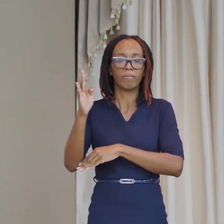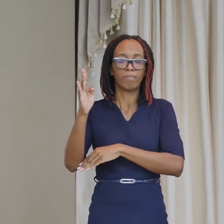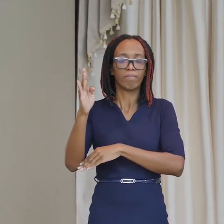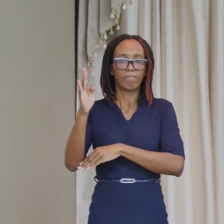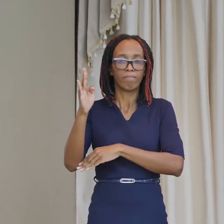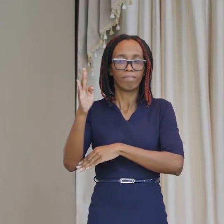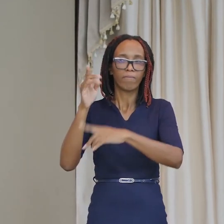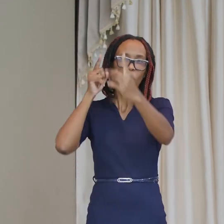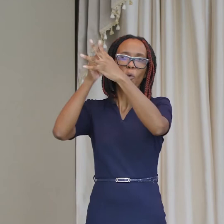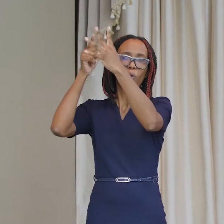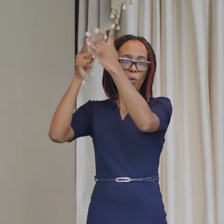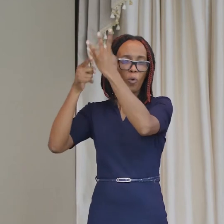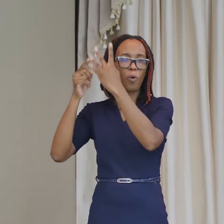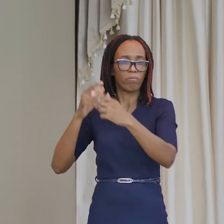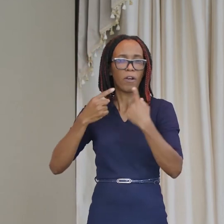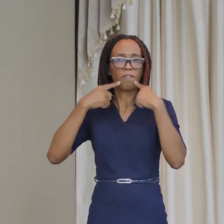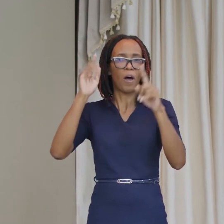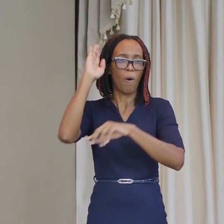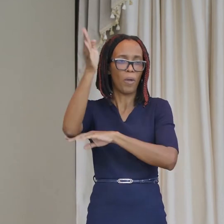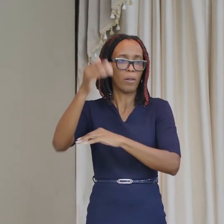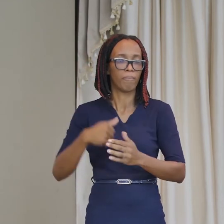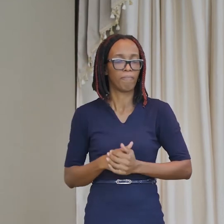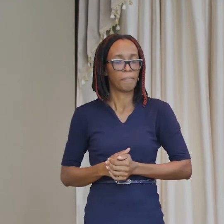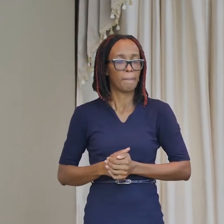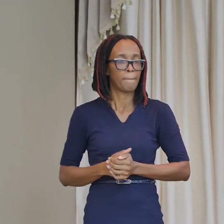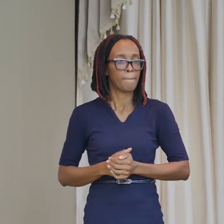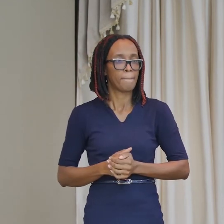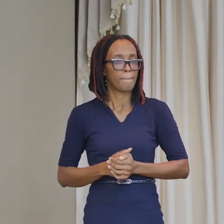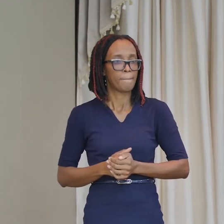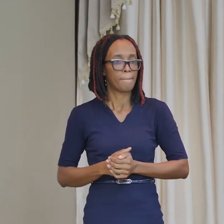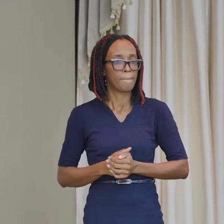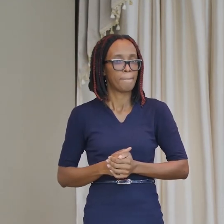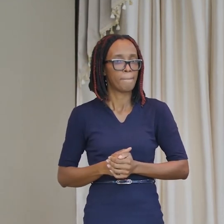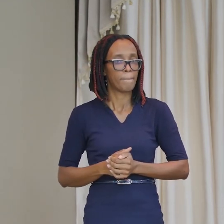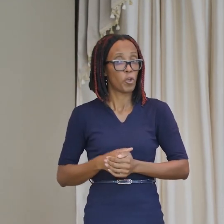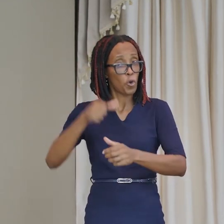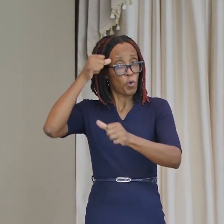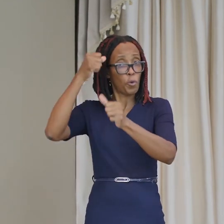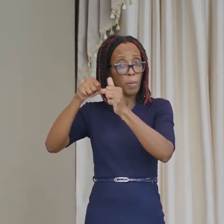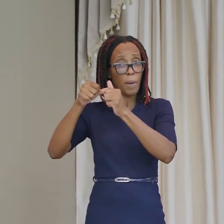for us by our founder. As I close, I